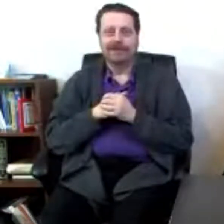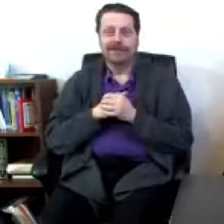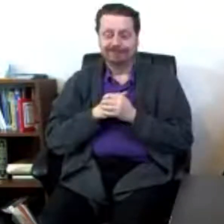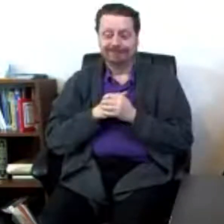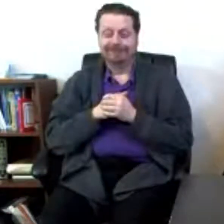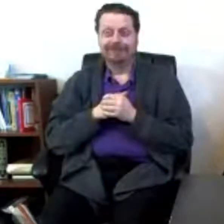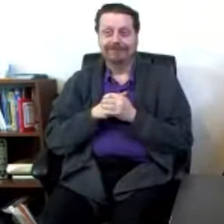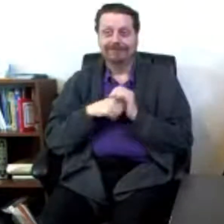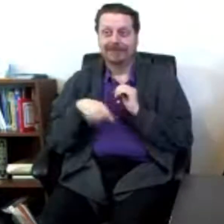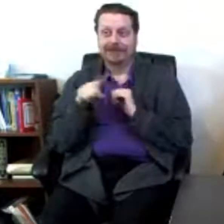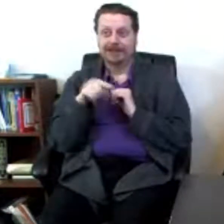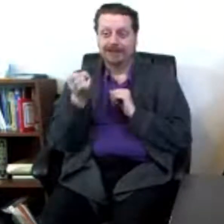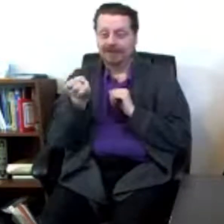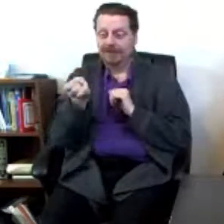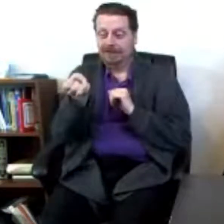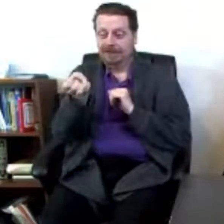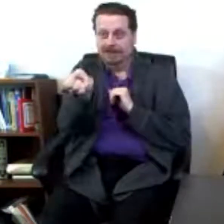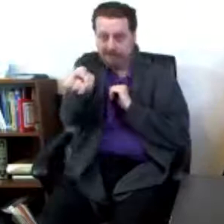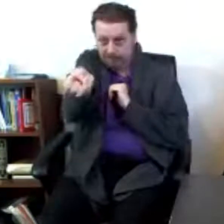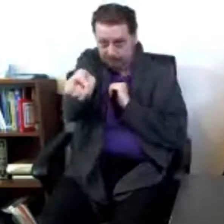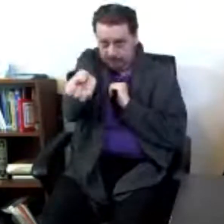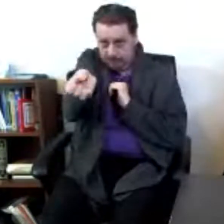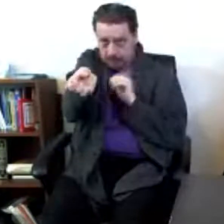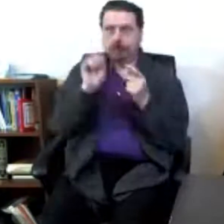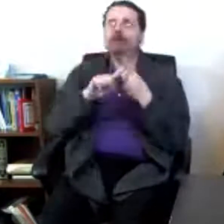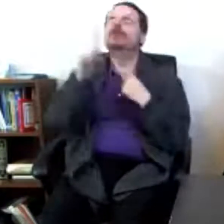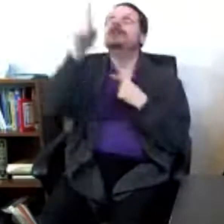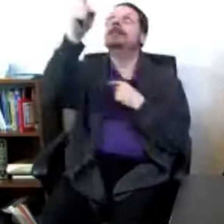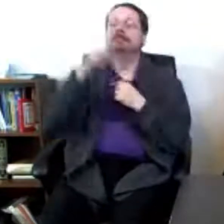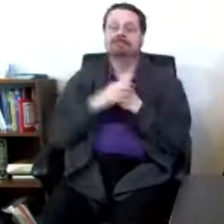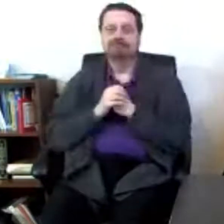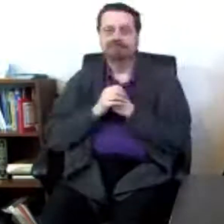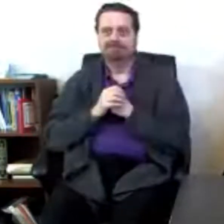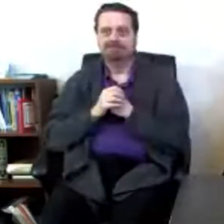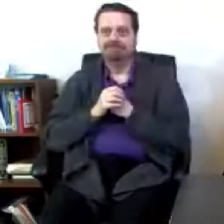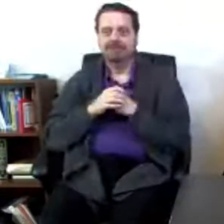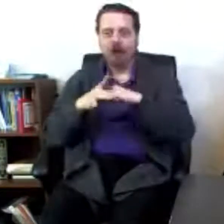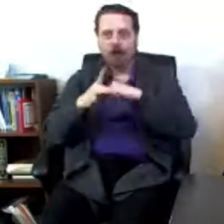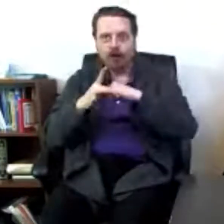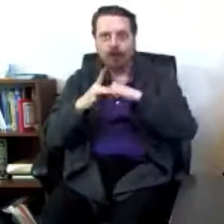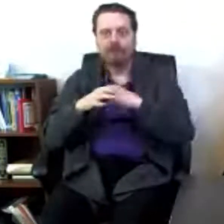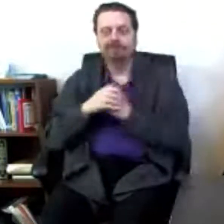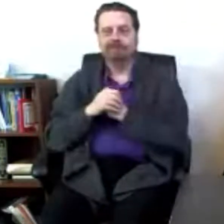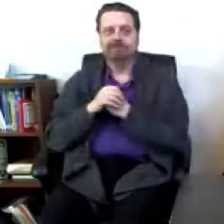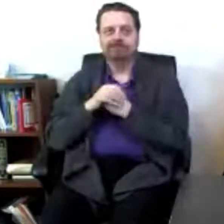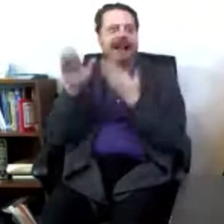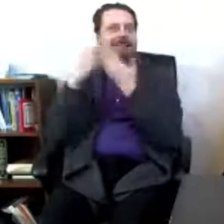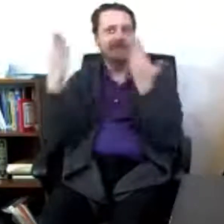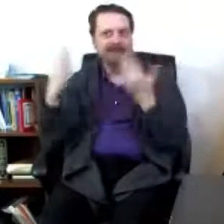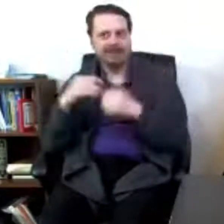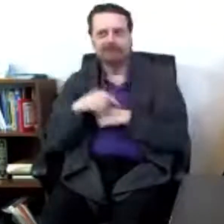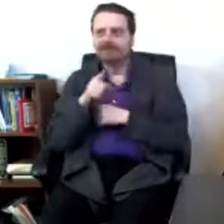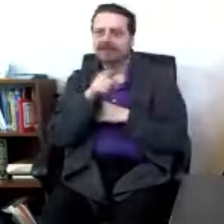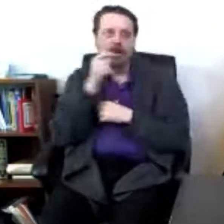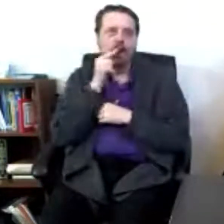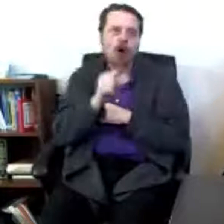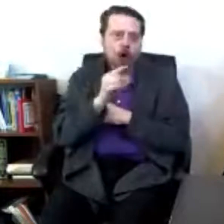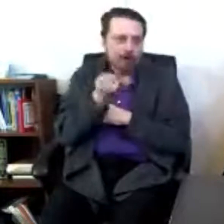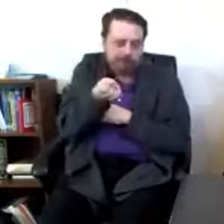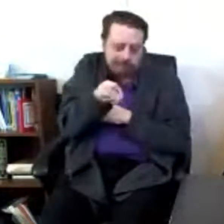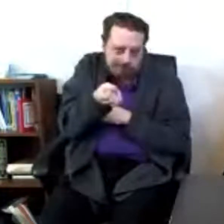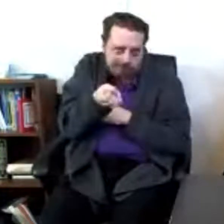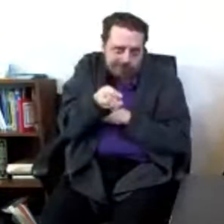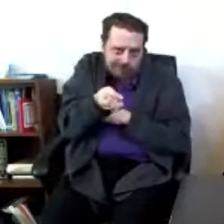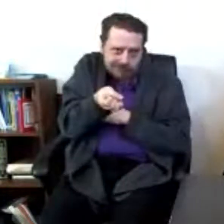You are in contrast to the earth that you walk and the heavens that cover you from above.